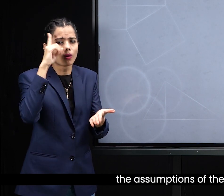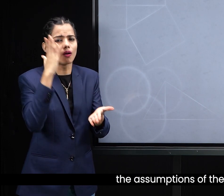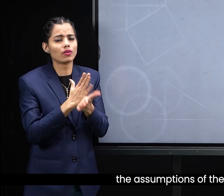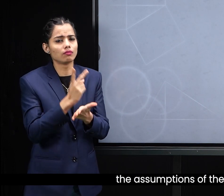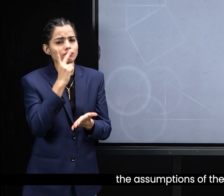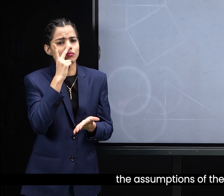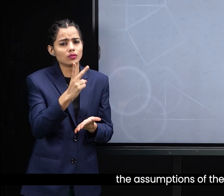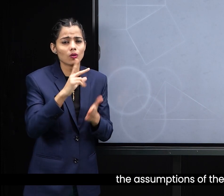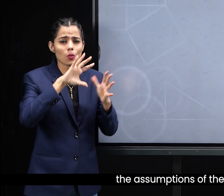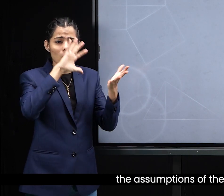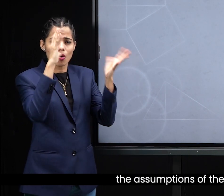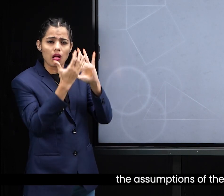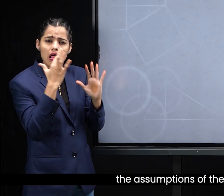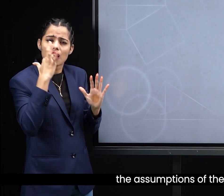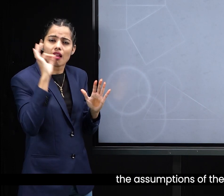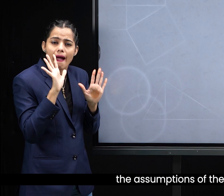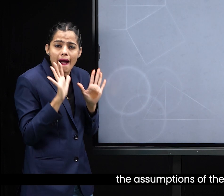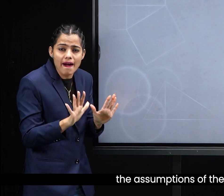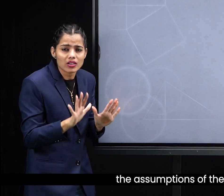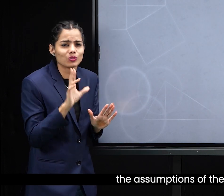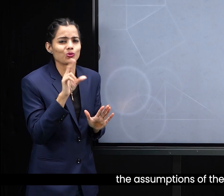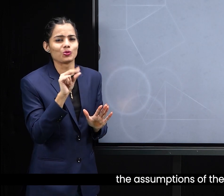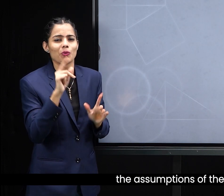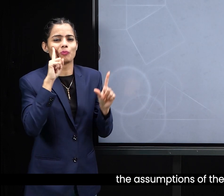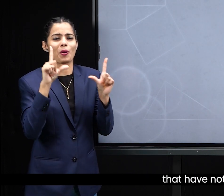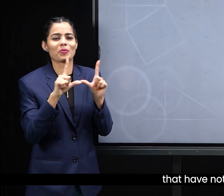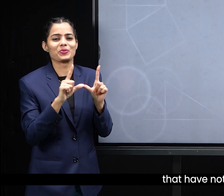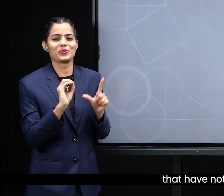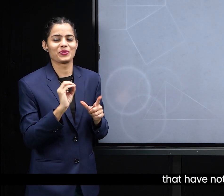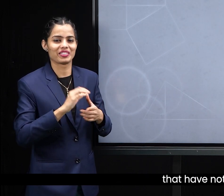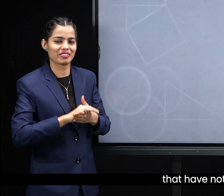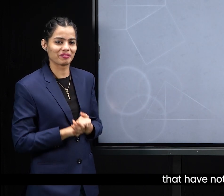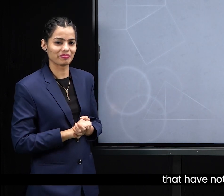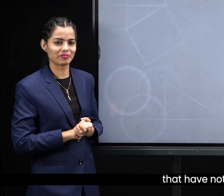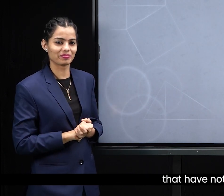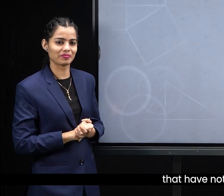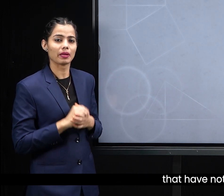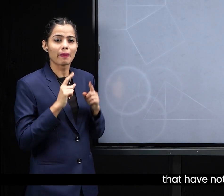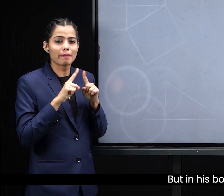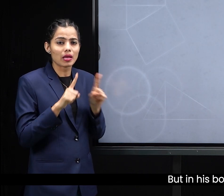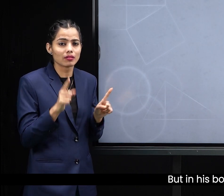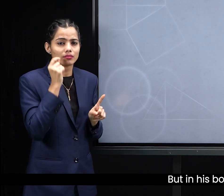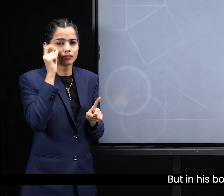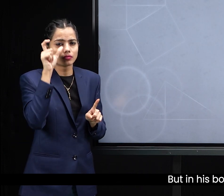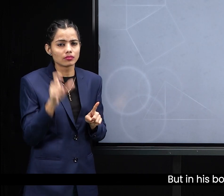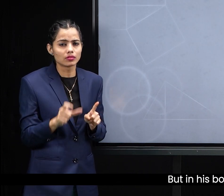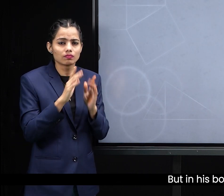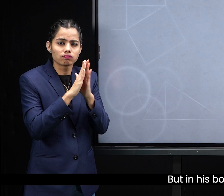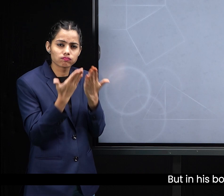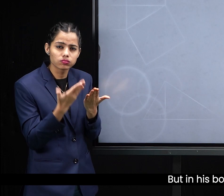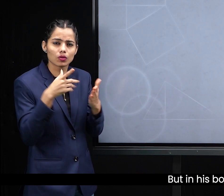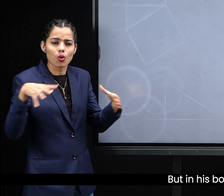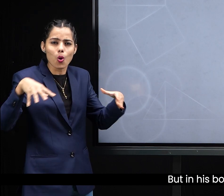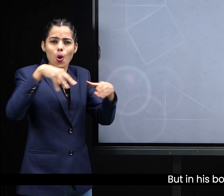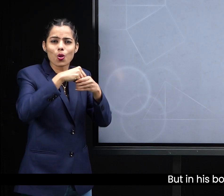the assumptions of the obvious universal truths that have not been proven. But in his